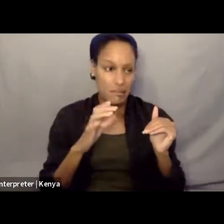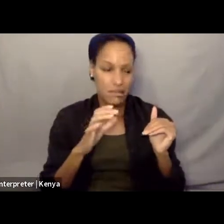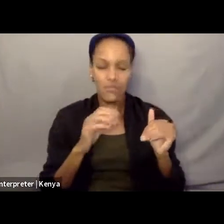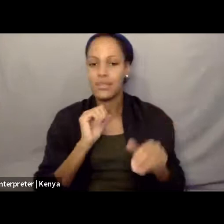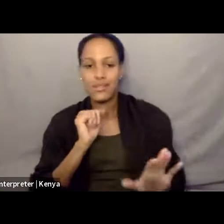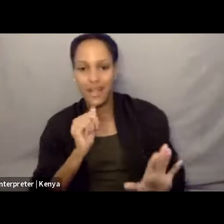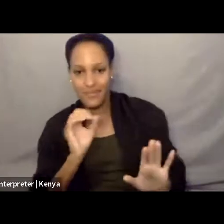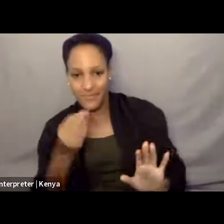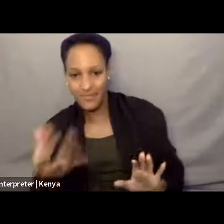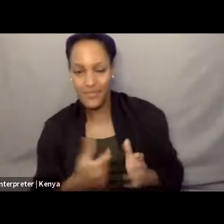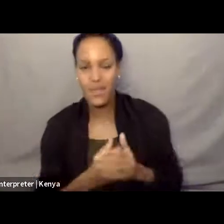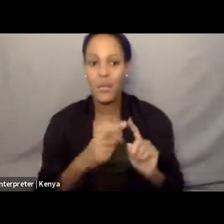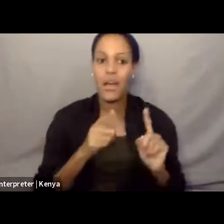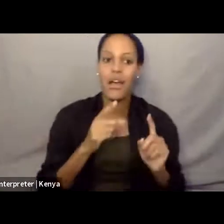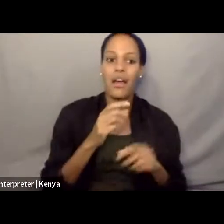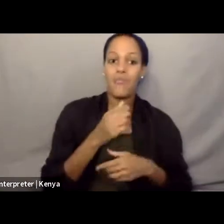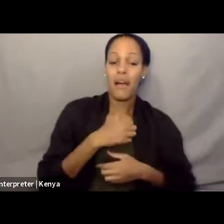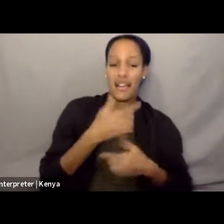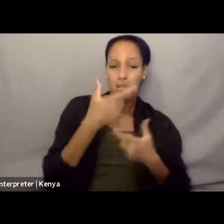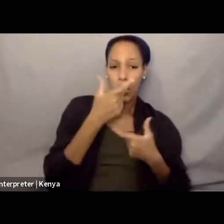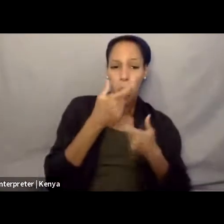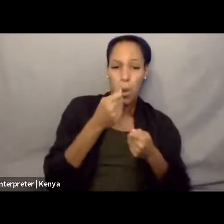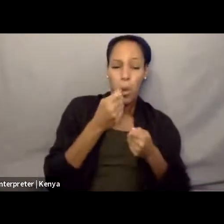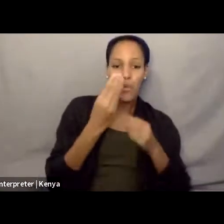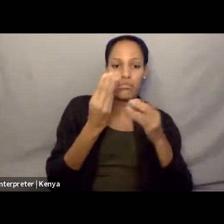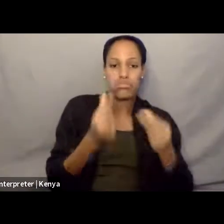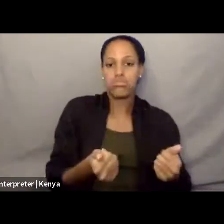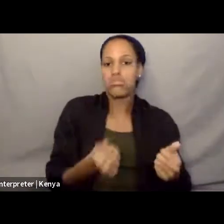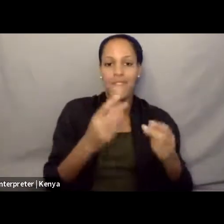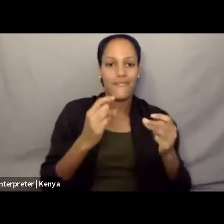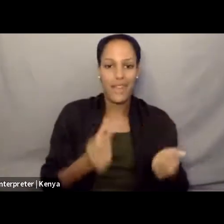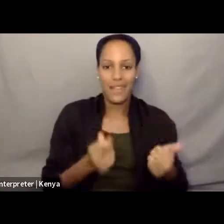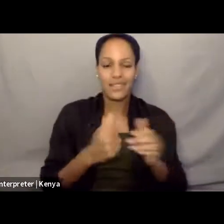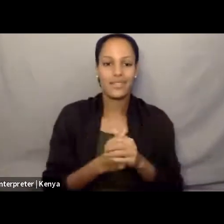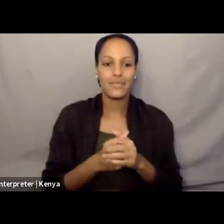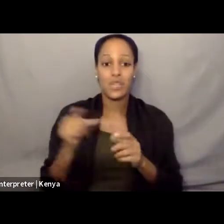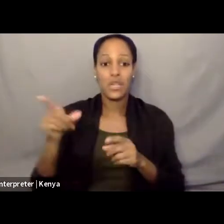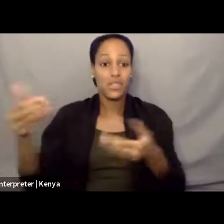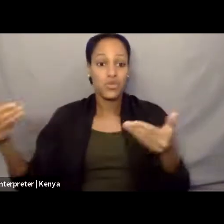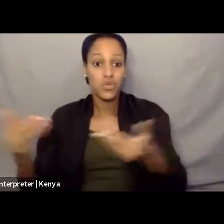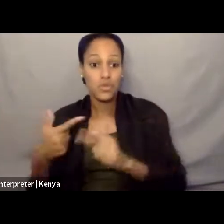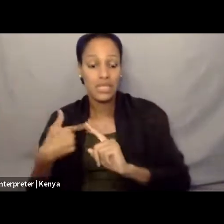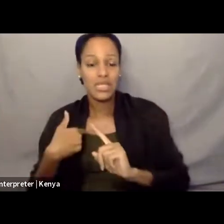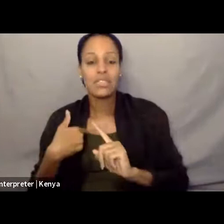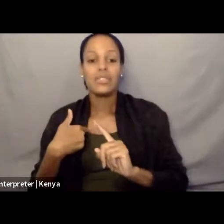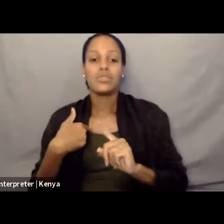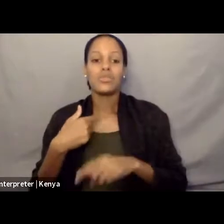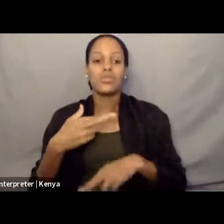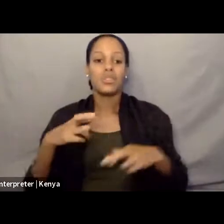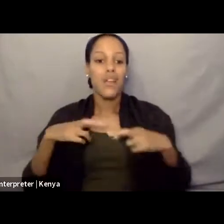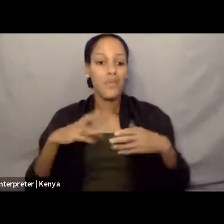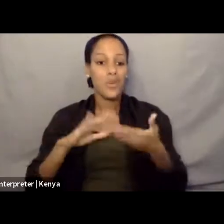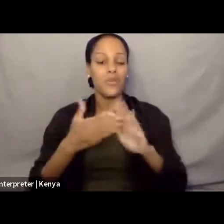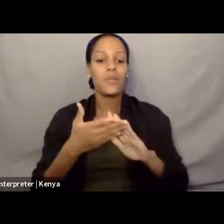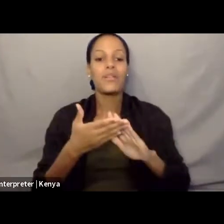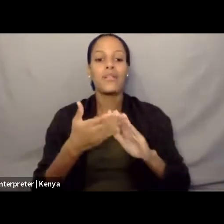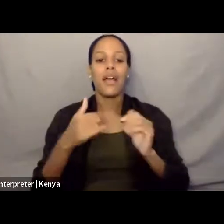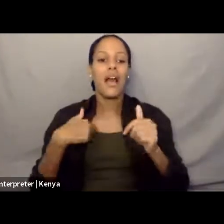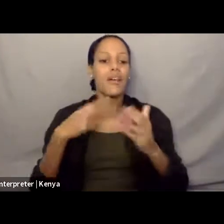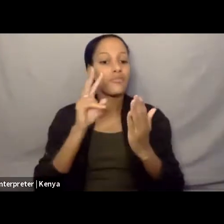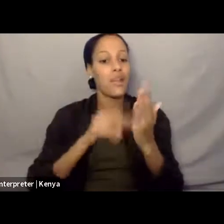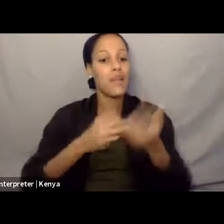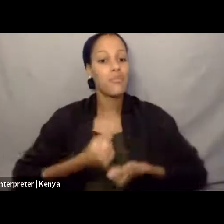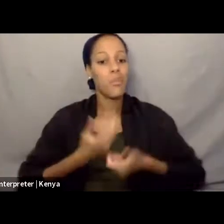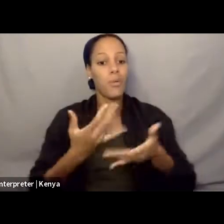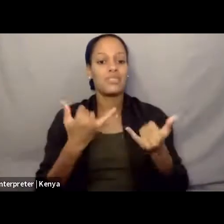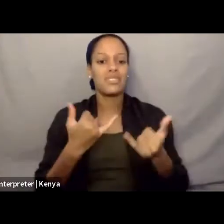The cold passed quick, FYI. Milt introduced me to the retirement community where I read poems today to